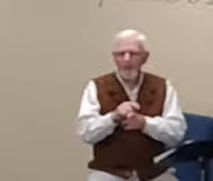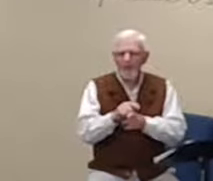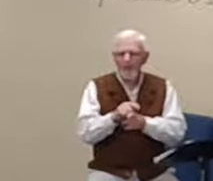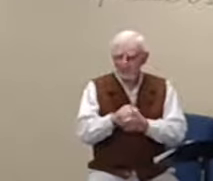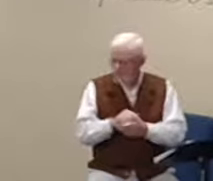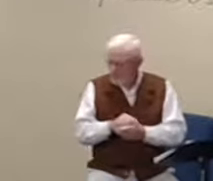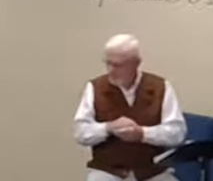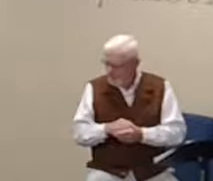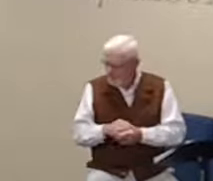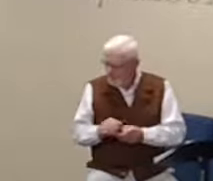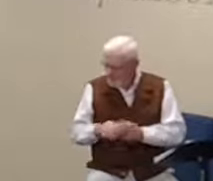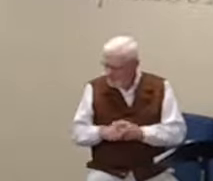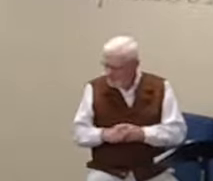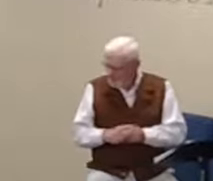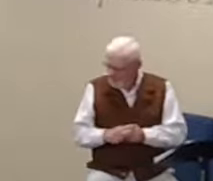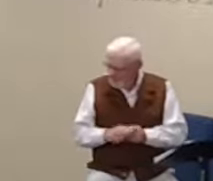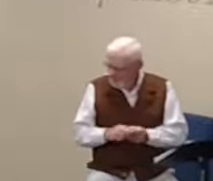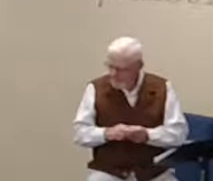in Papua New Guinea,